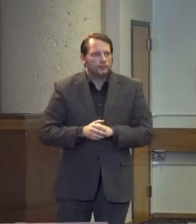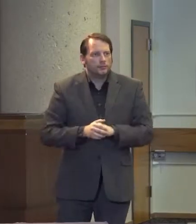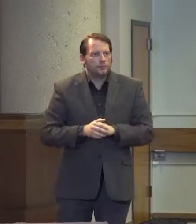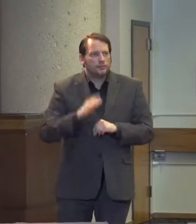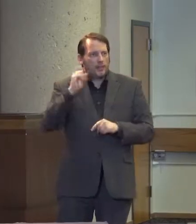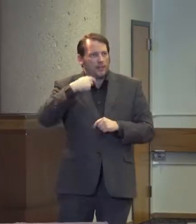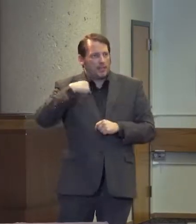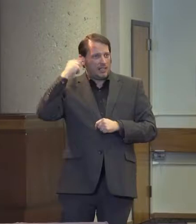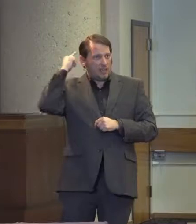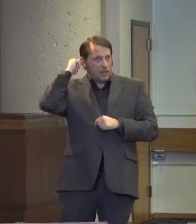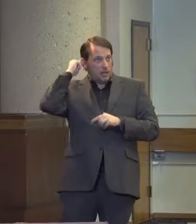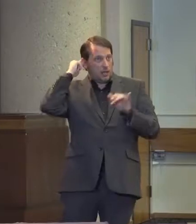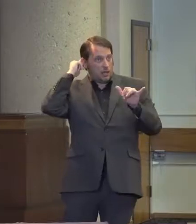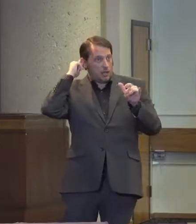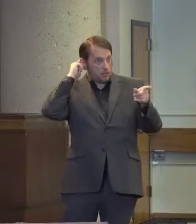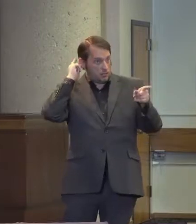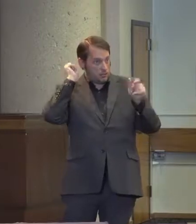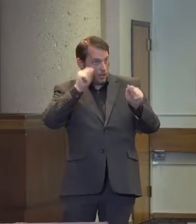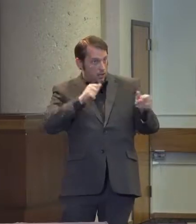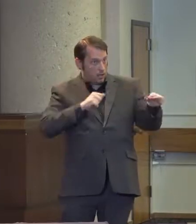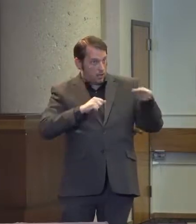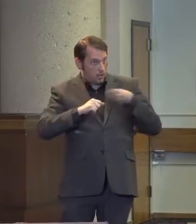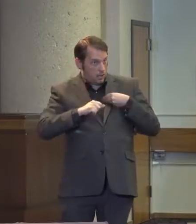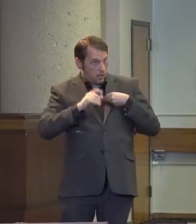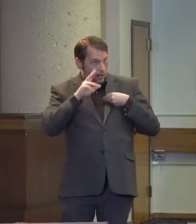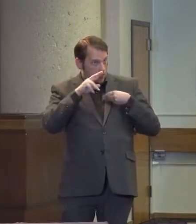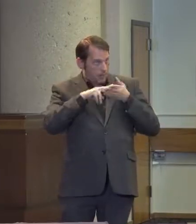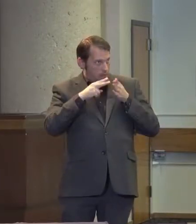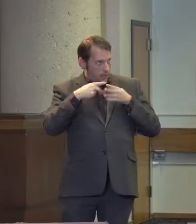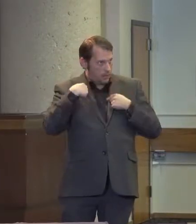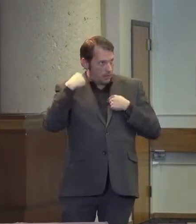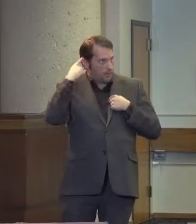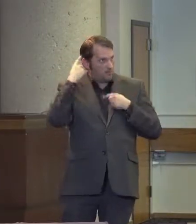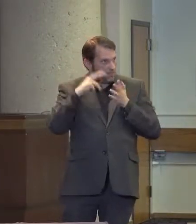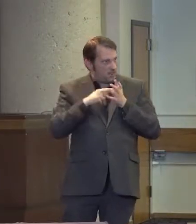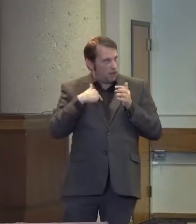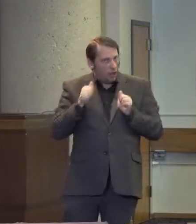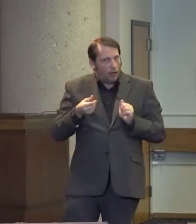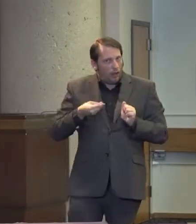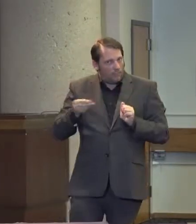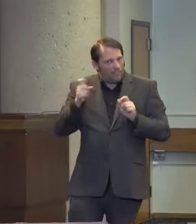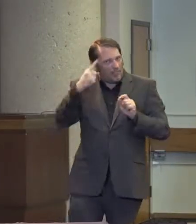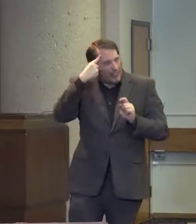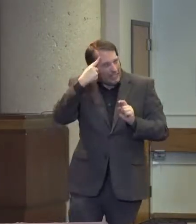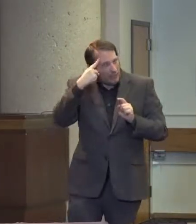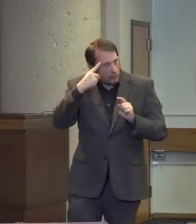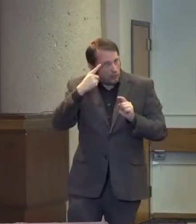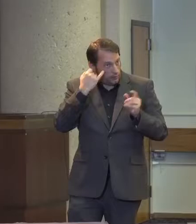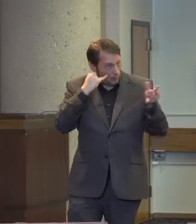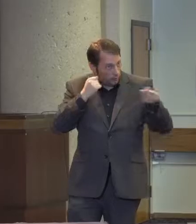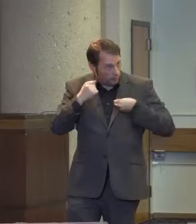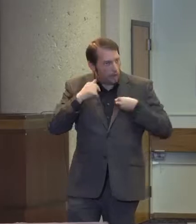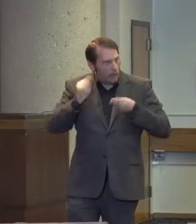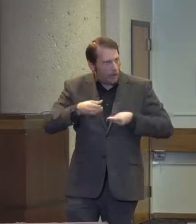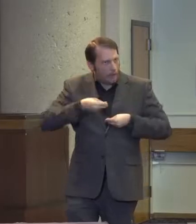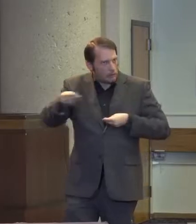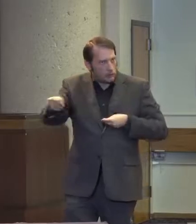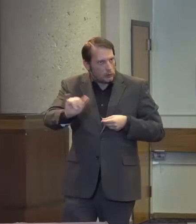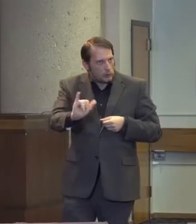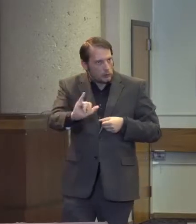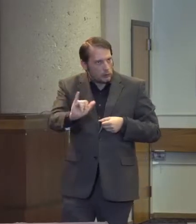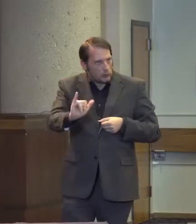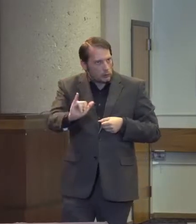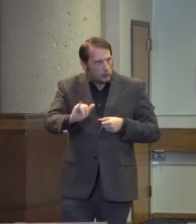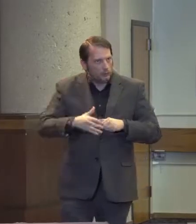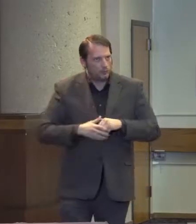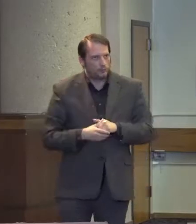else, but I also have to realize I can give the virus to somebody else. And so we all have to be really aware of that. And so we'll